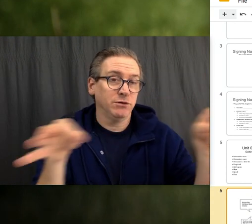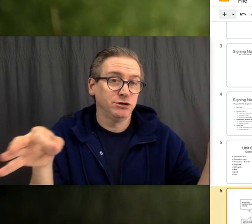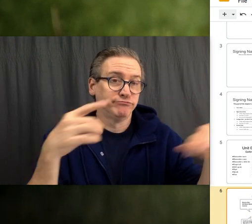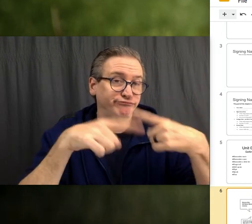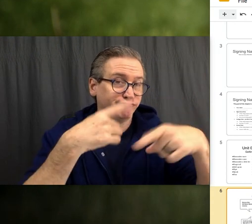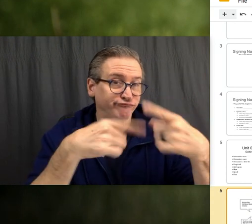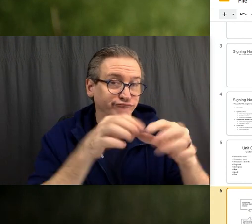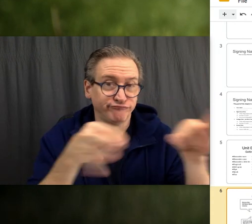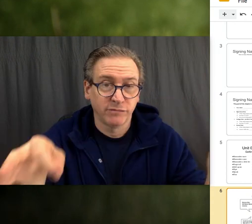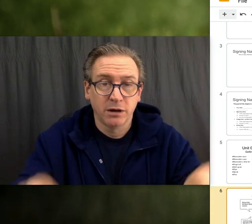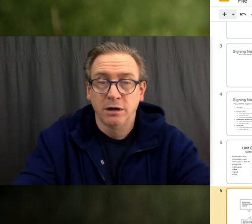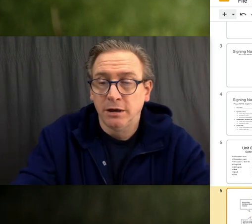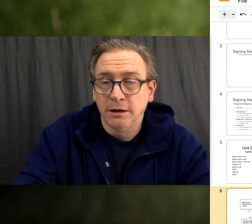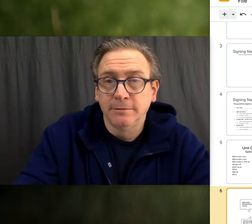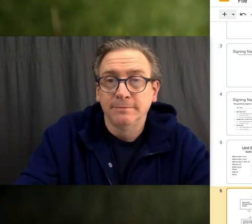sign language.